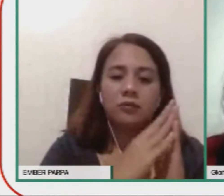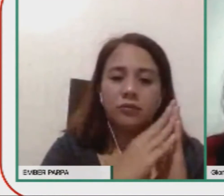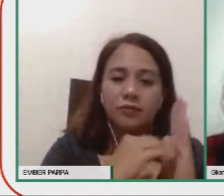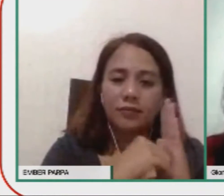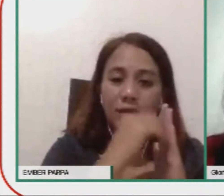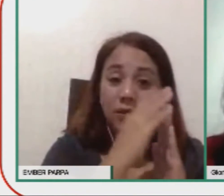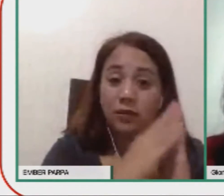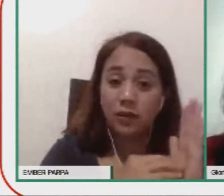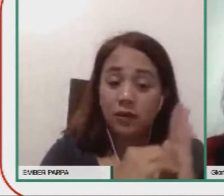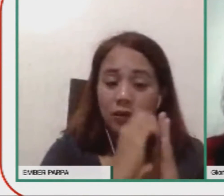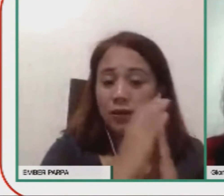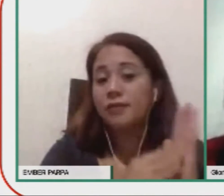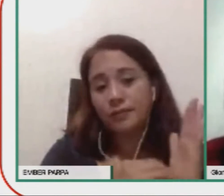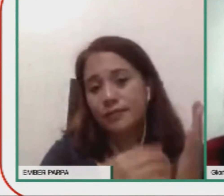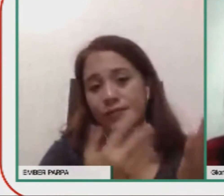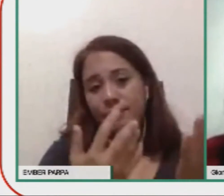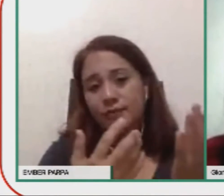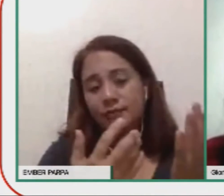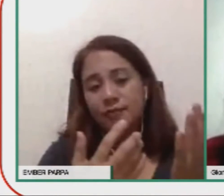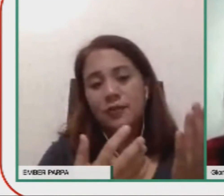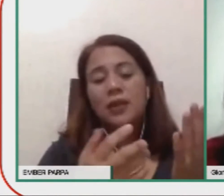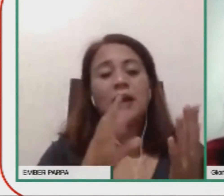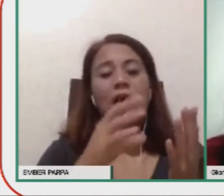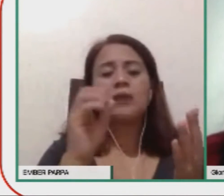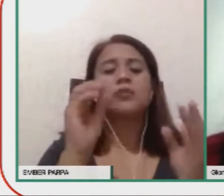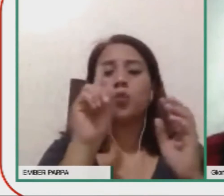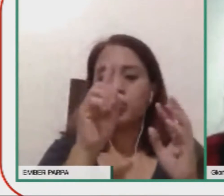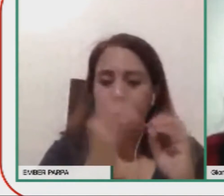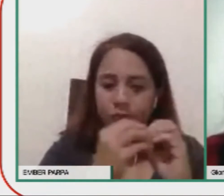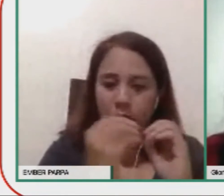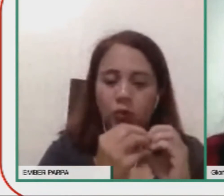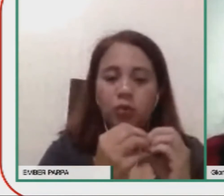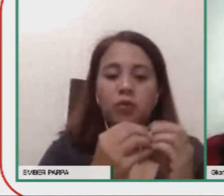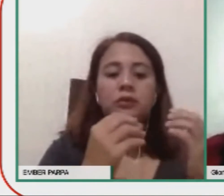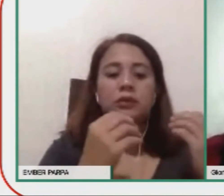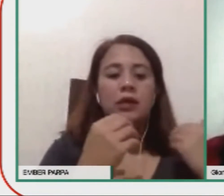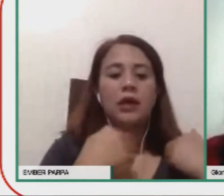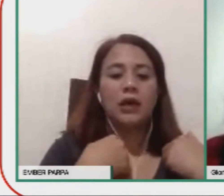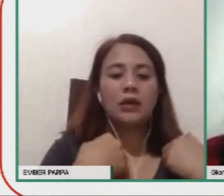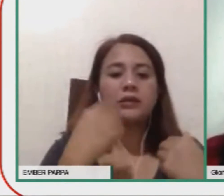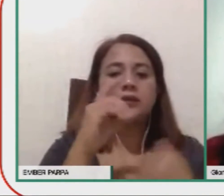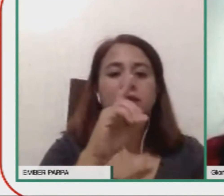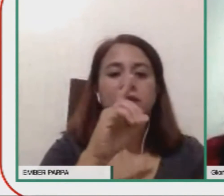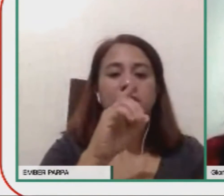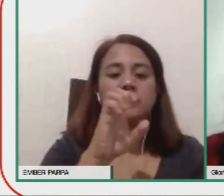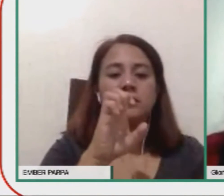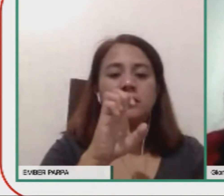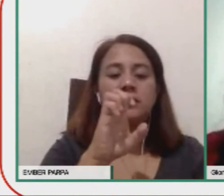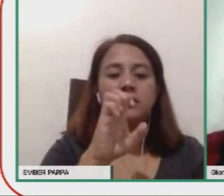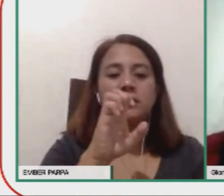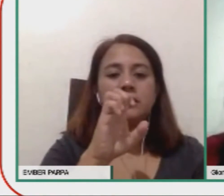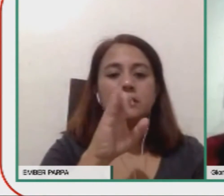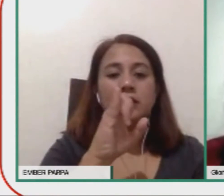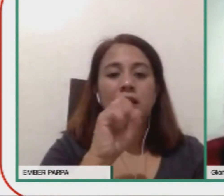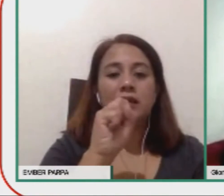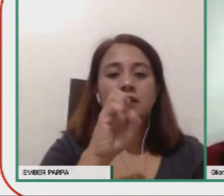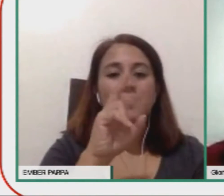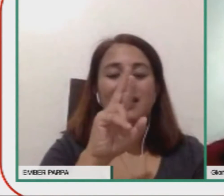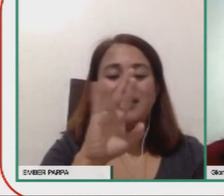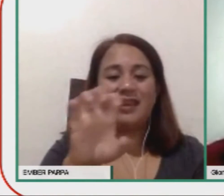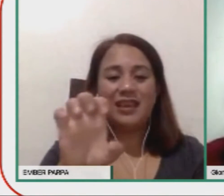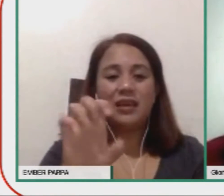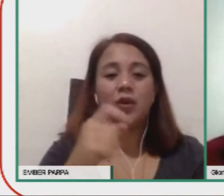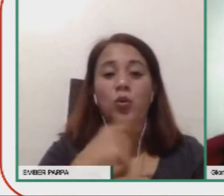So this and another one is Desiree. Desiree is her condition